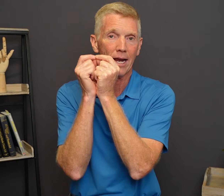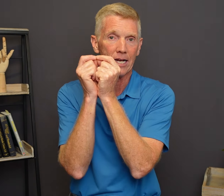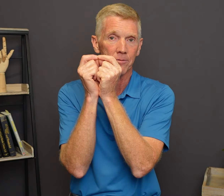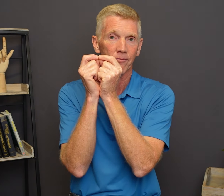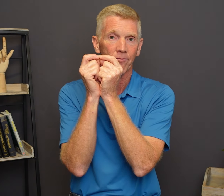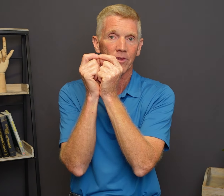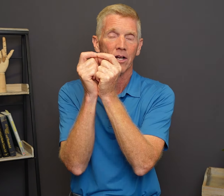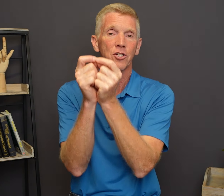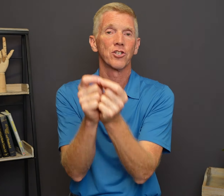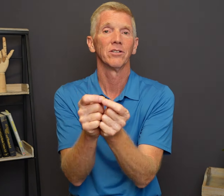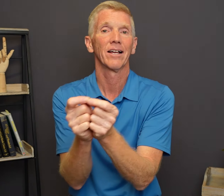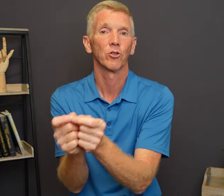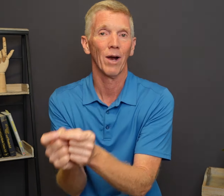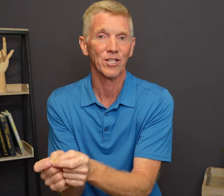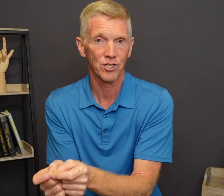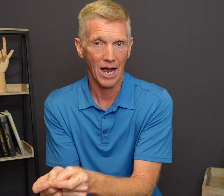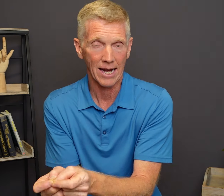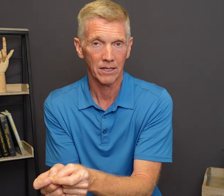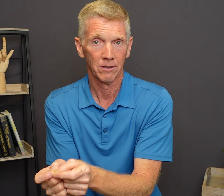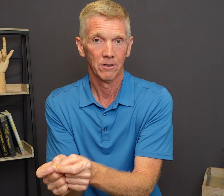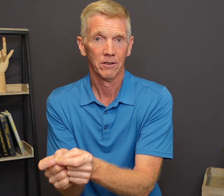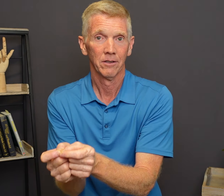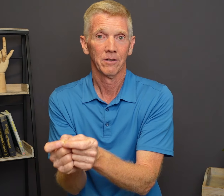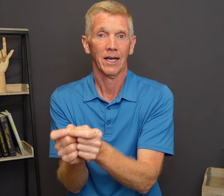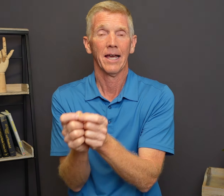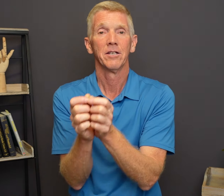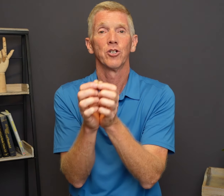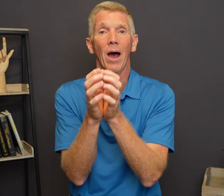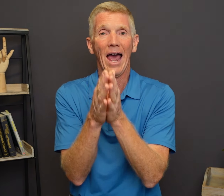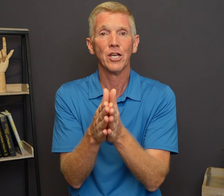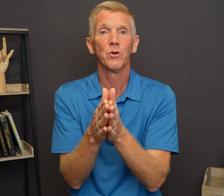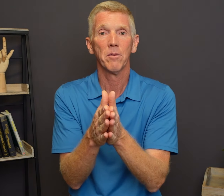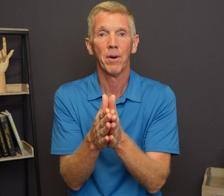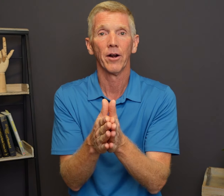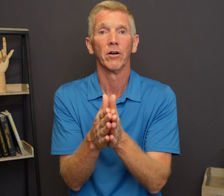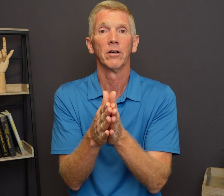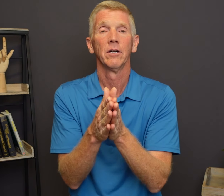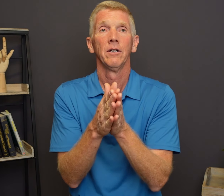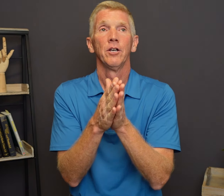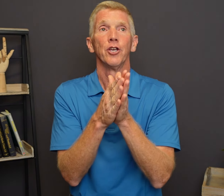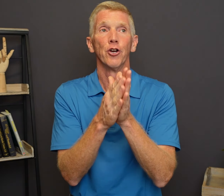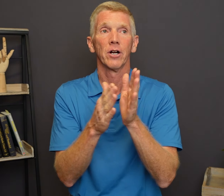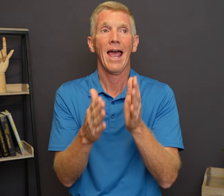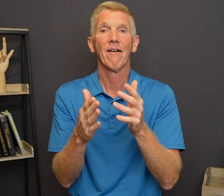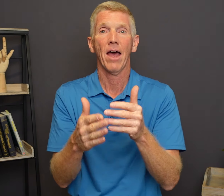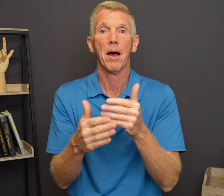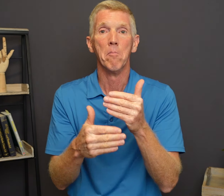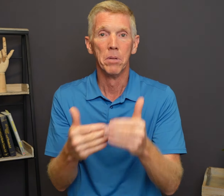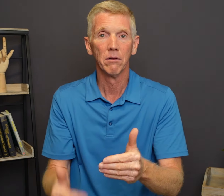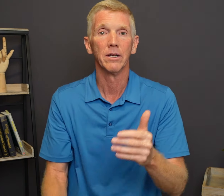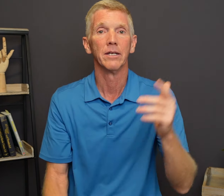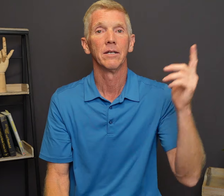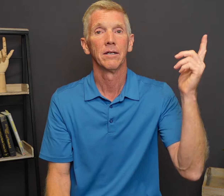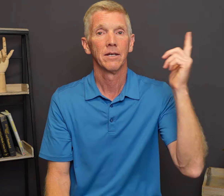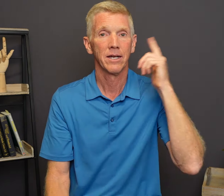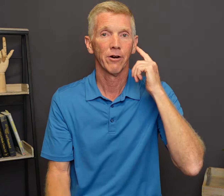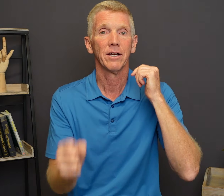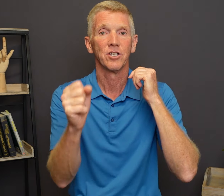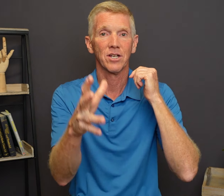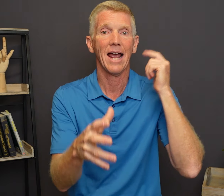brain to select the right sign. Okay, so as you get better, you're going to have that ability, hear it, sign it,